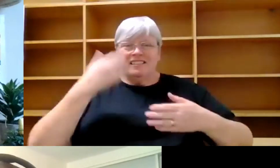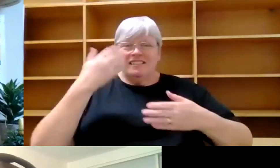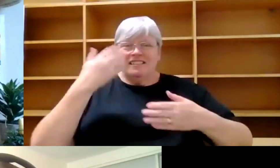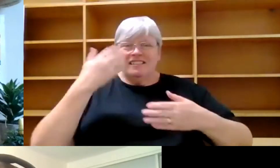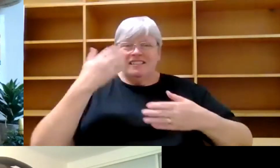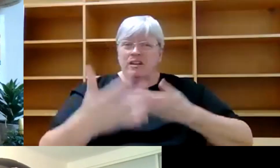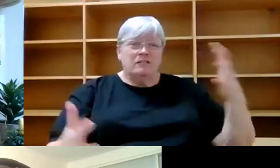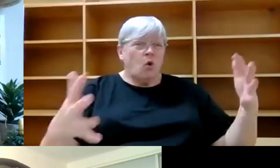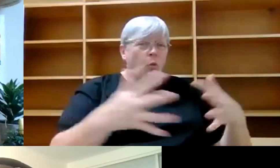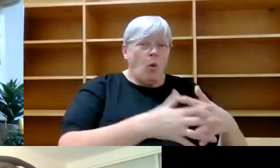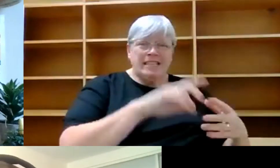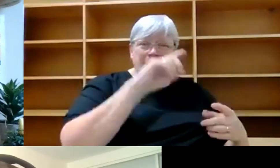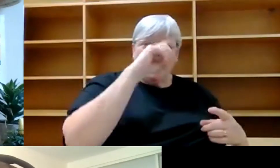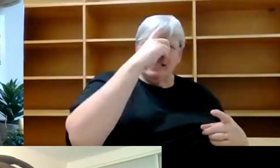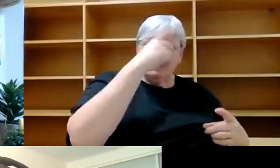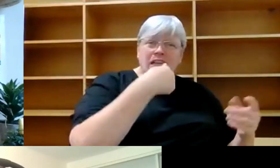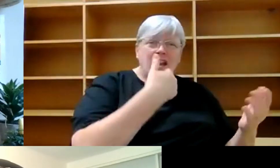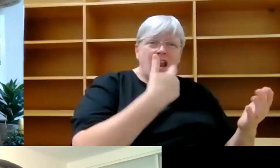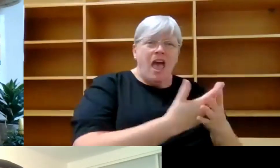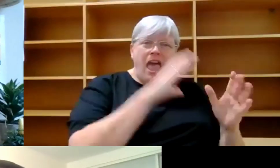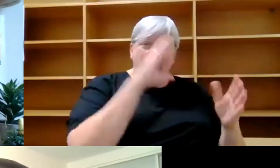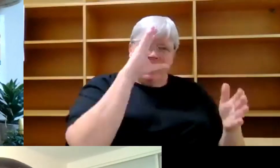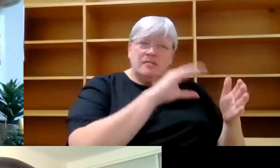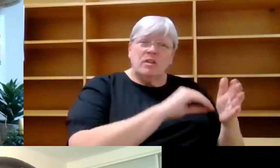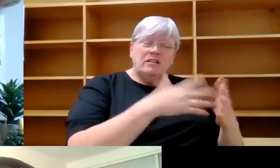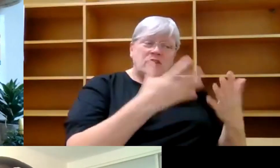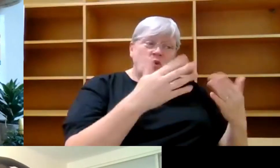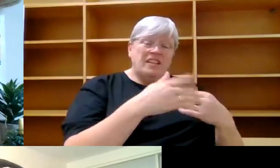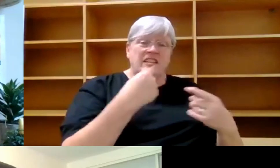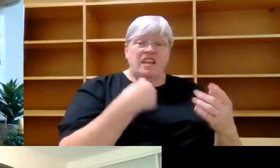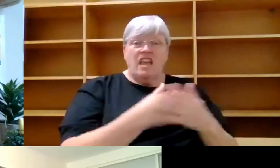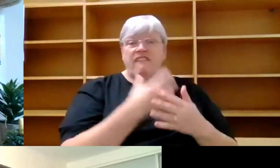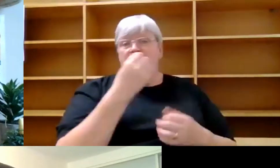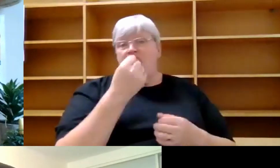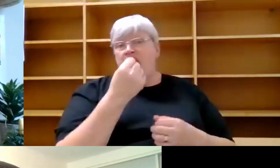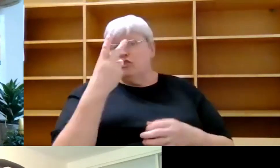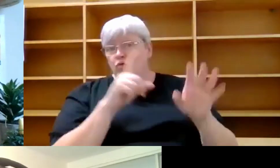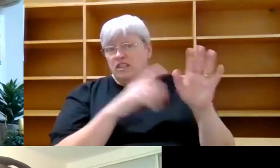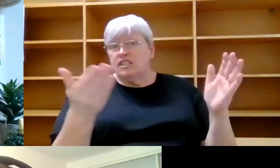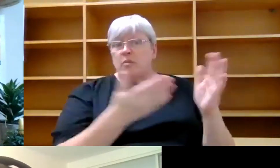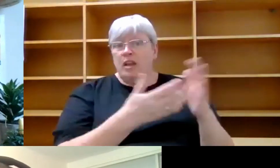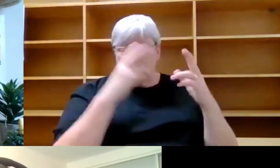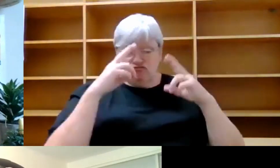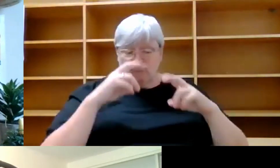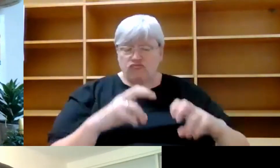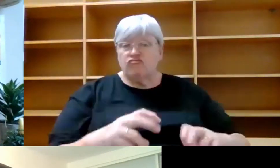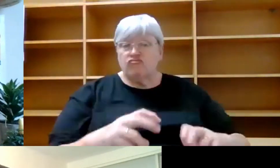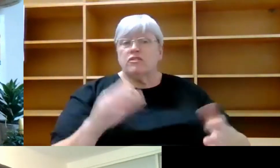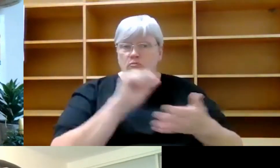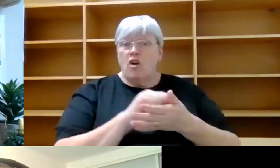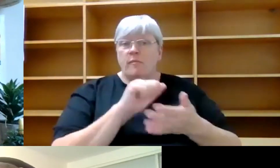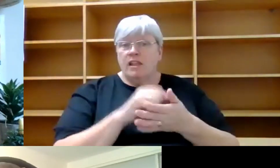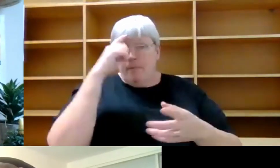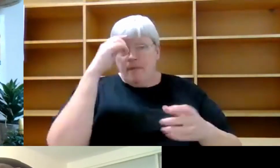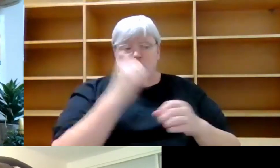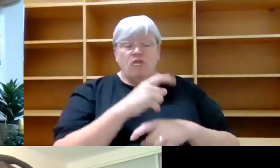Indian experience. And so maybe one day when I get maybe a couple of years off so I can research it properly, I might deliver that narrative. Who